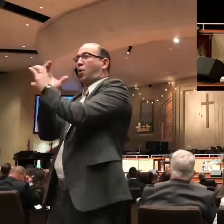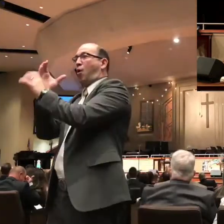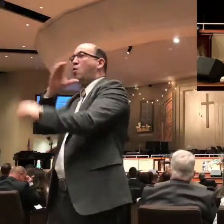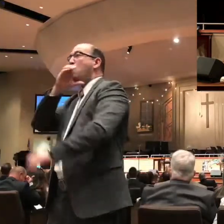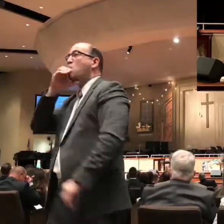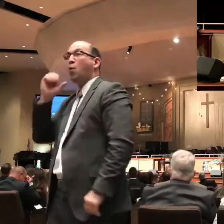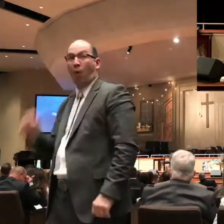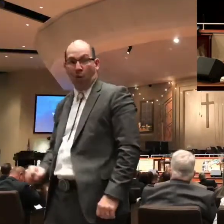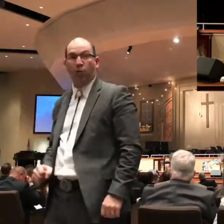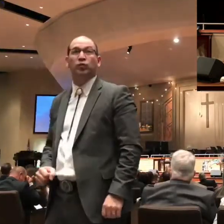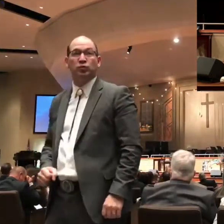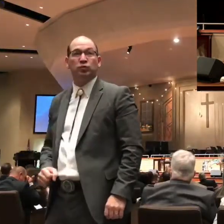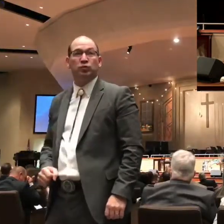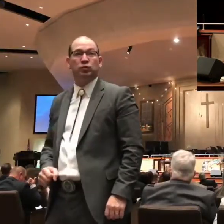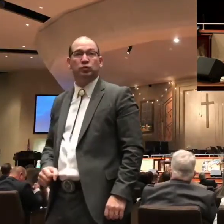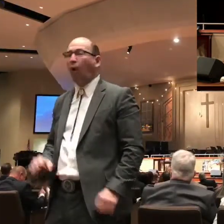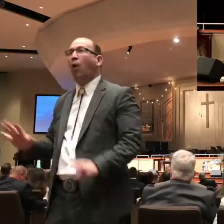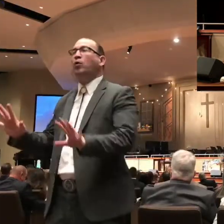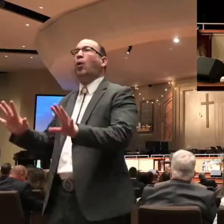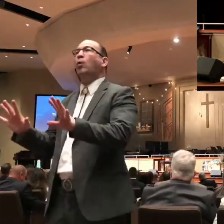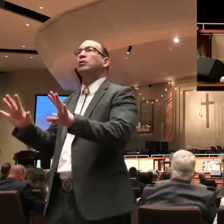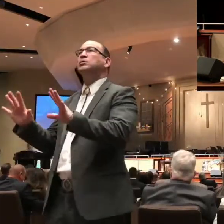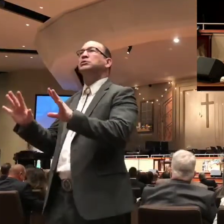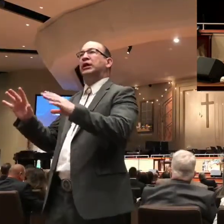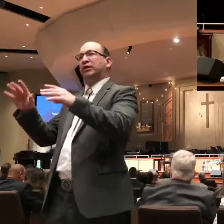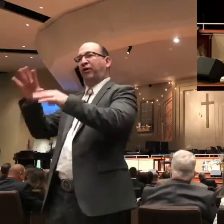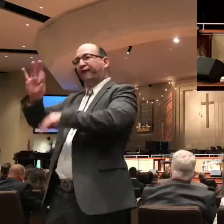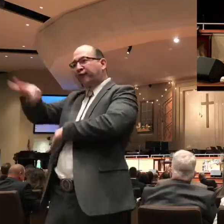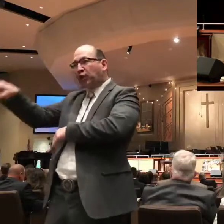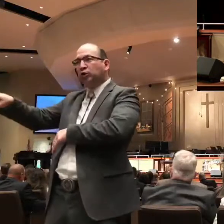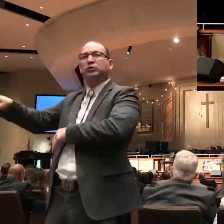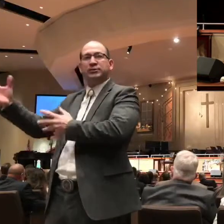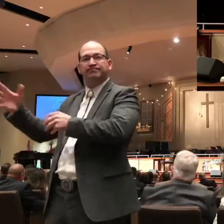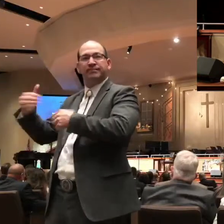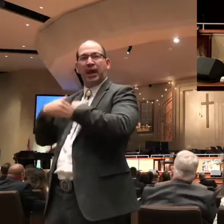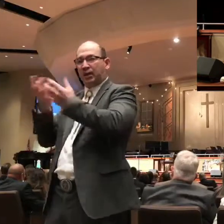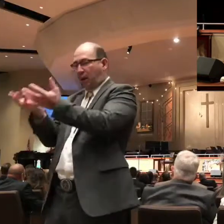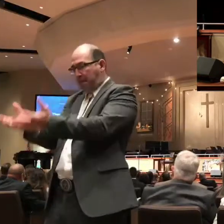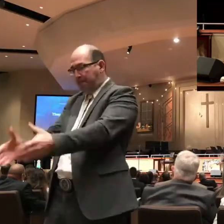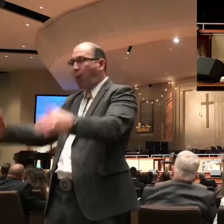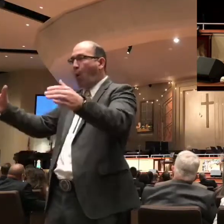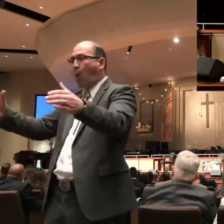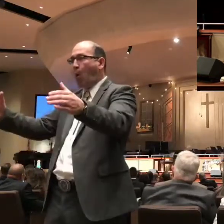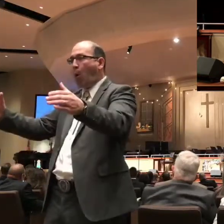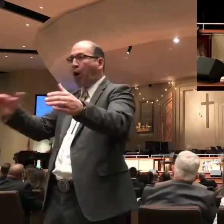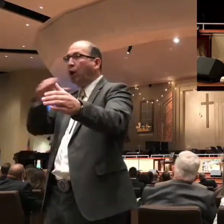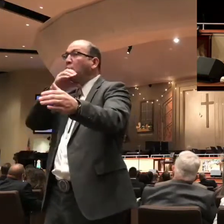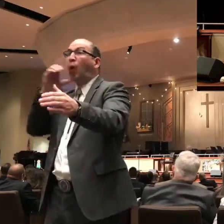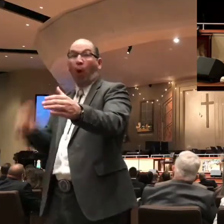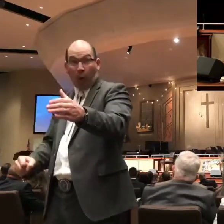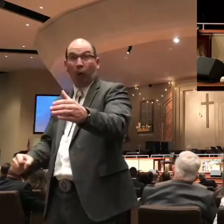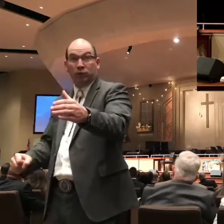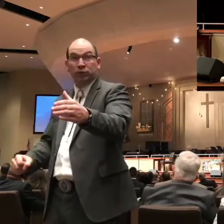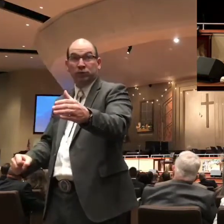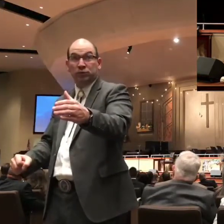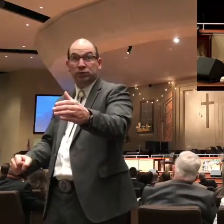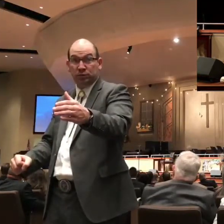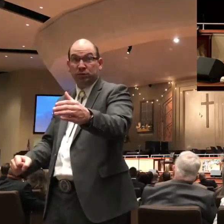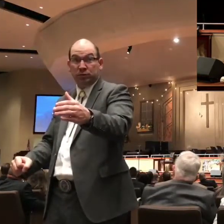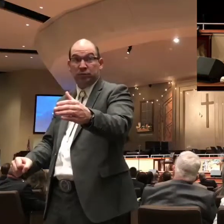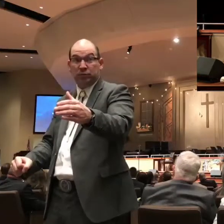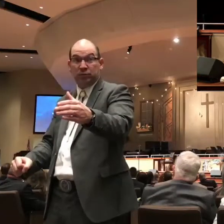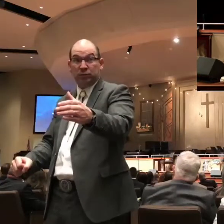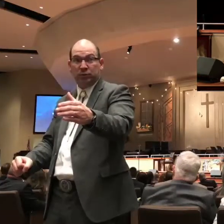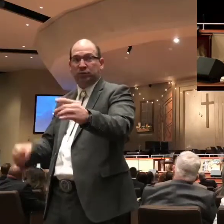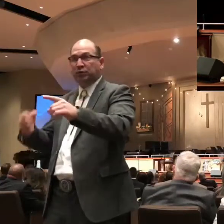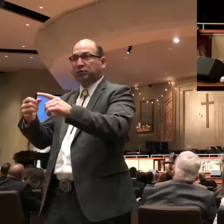bowl in his store. He had this particular bowl. It was a very rare bowl. It was a piece